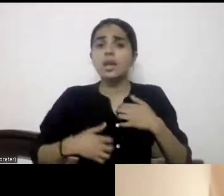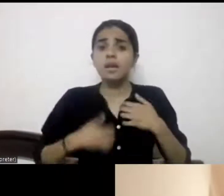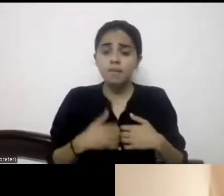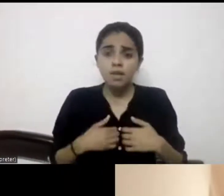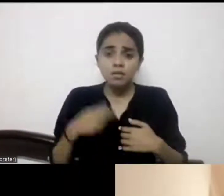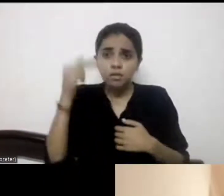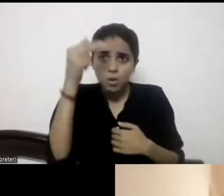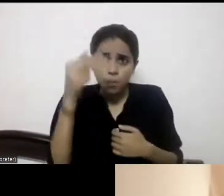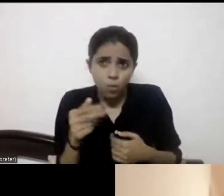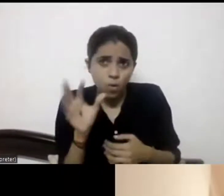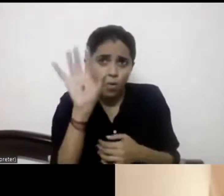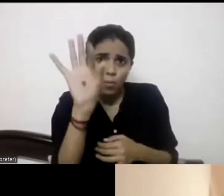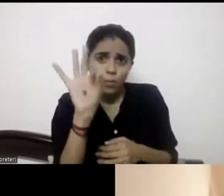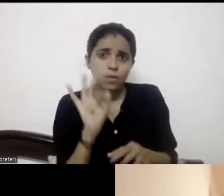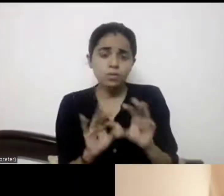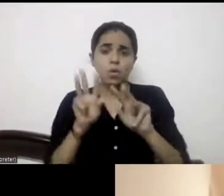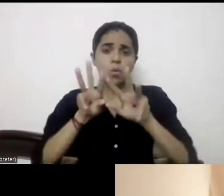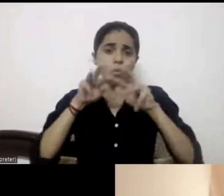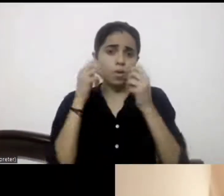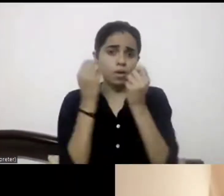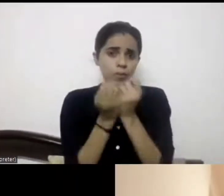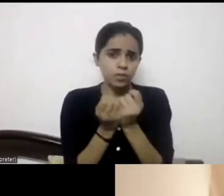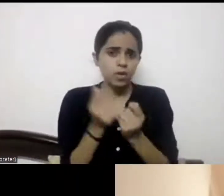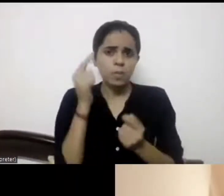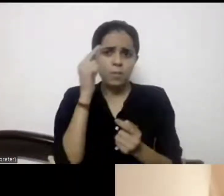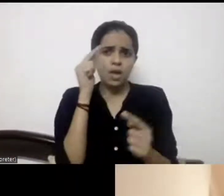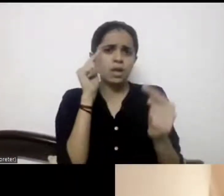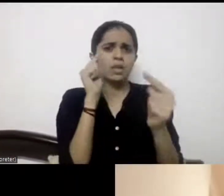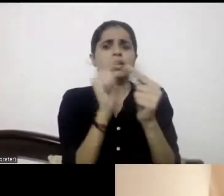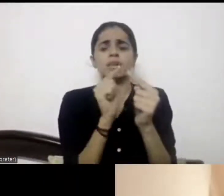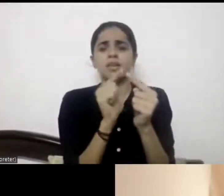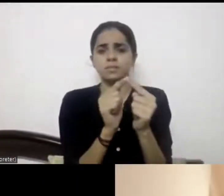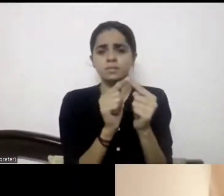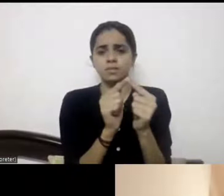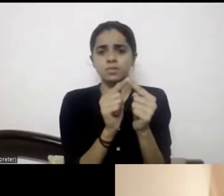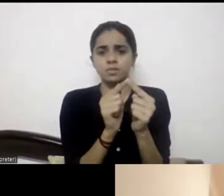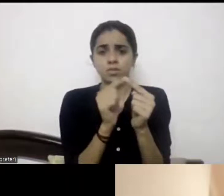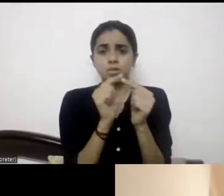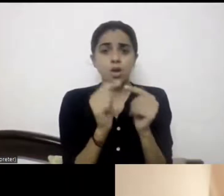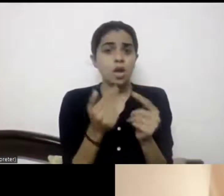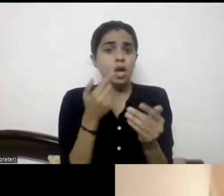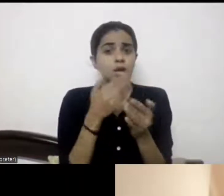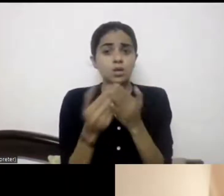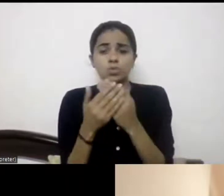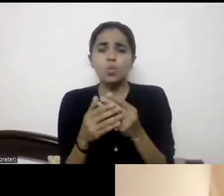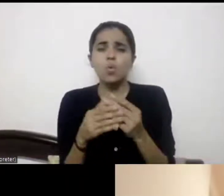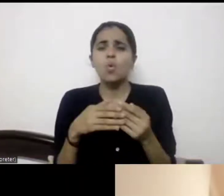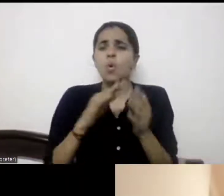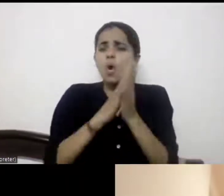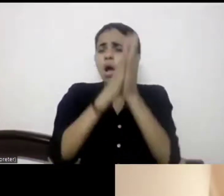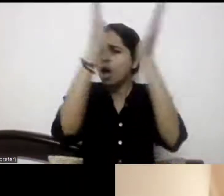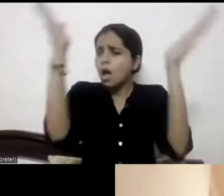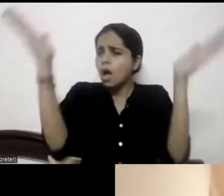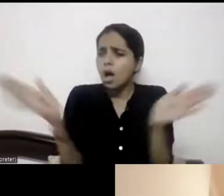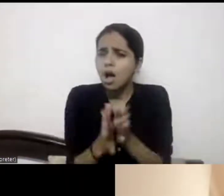So with this workshop, my particular aim would be to look at what we